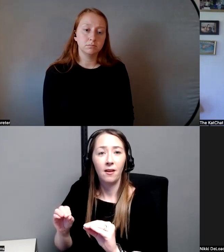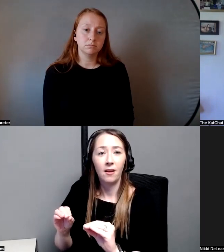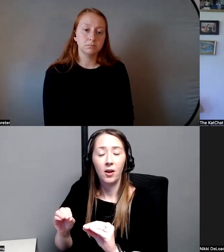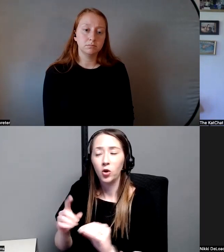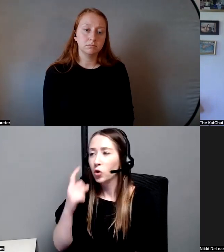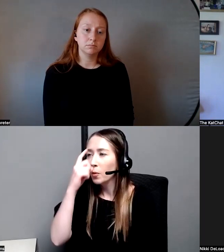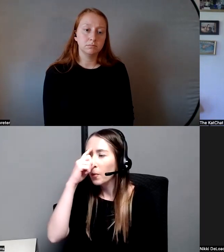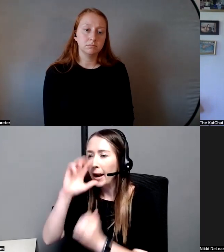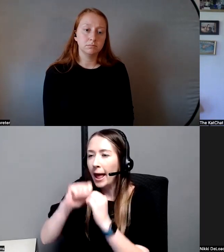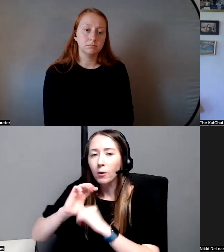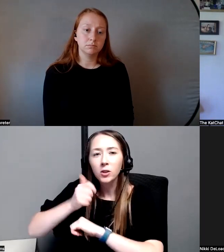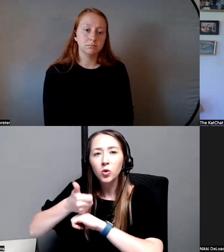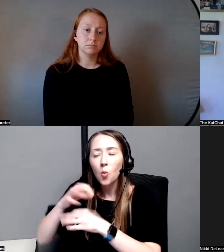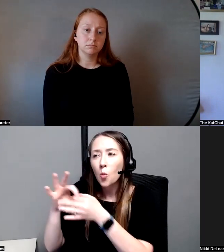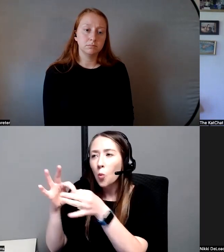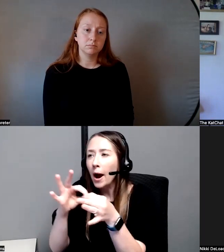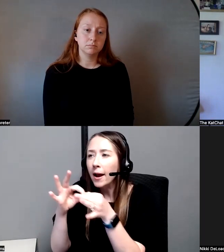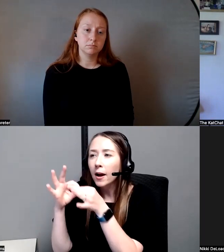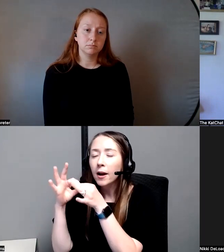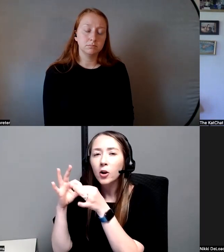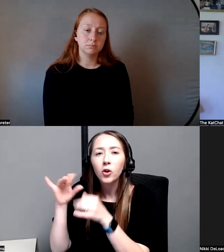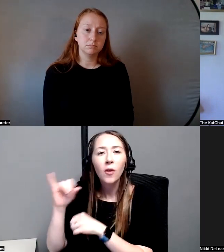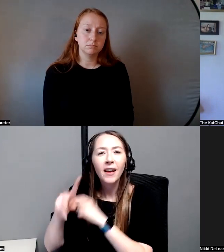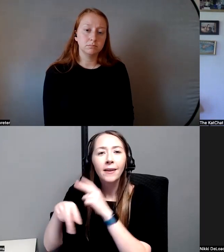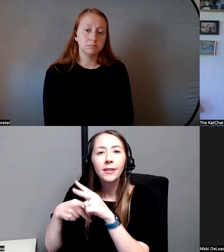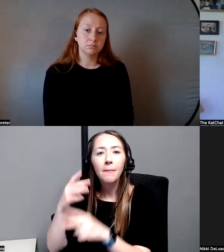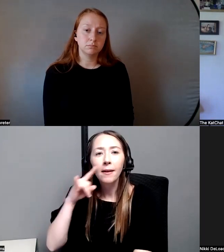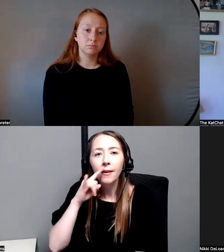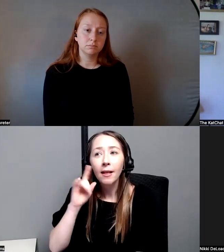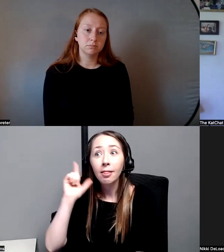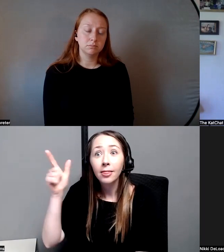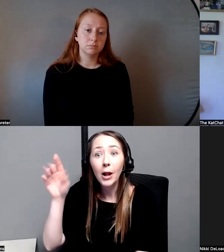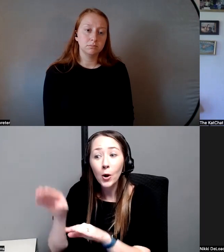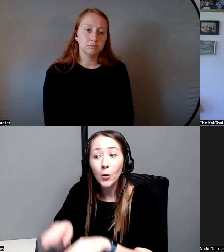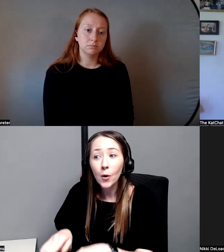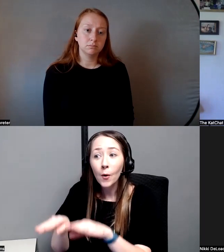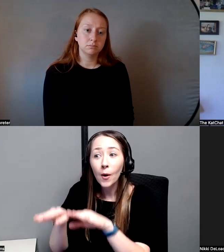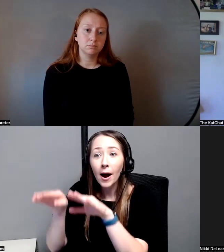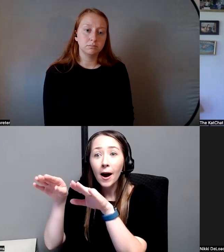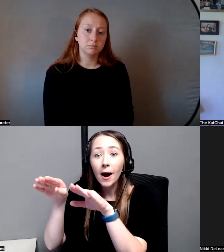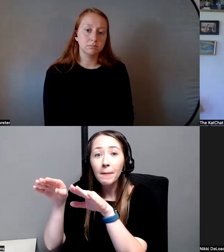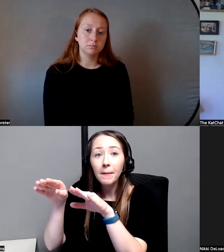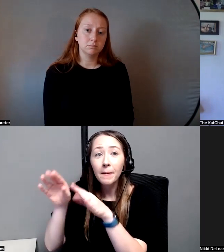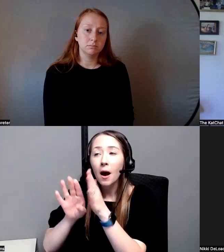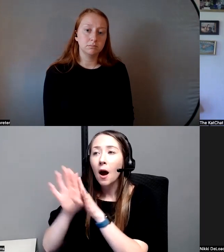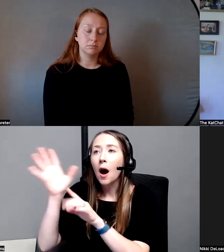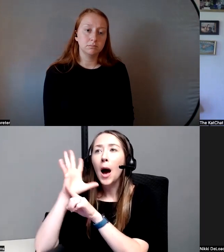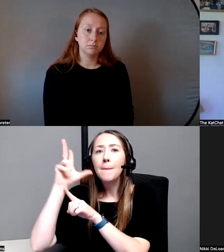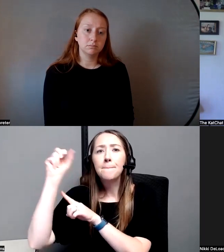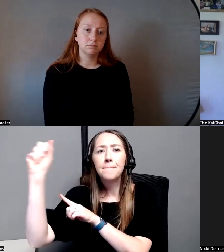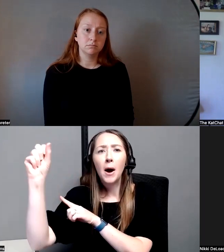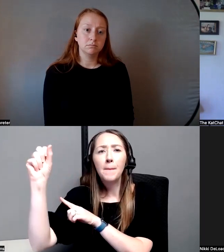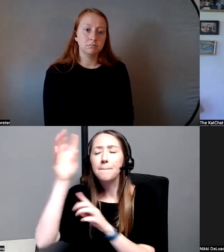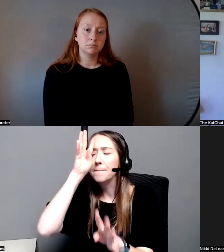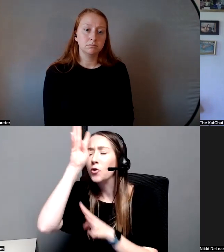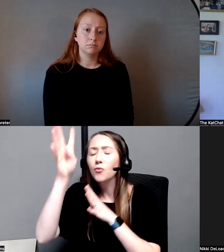brain is wired, you're that kind of kid that one day is going to grow up and you're going to come out, create some new medication